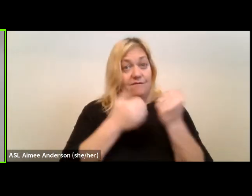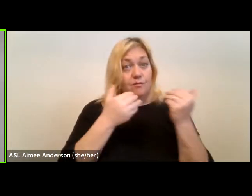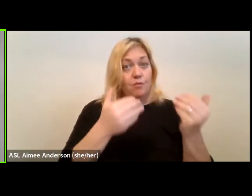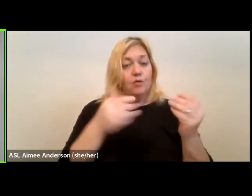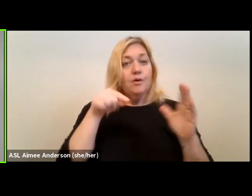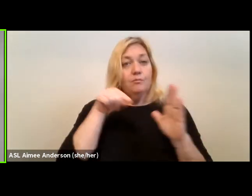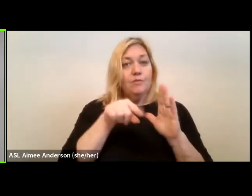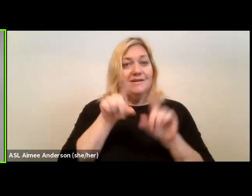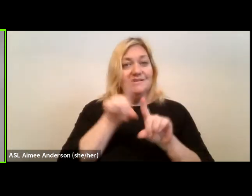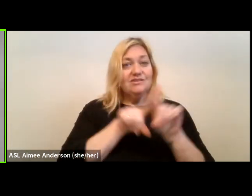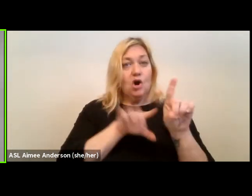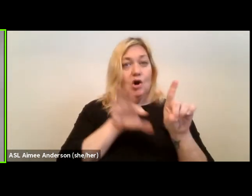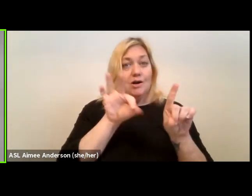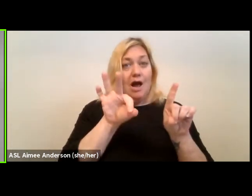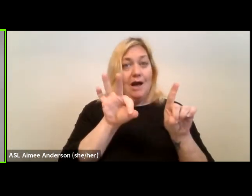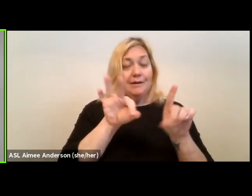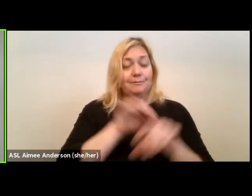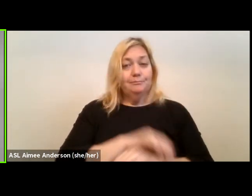press *9.